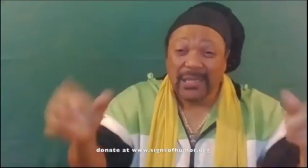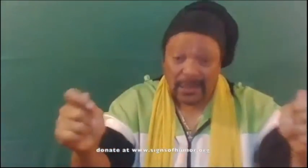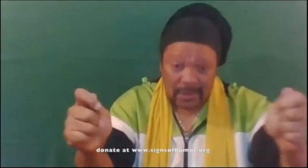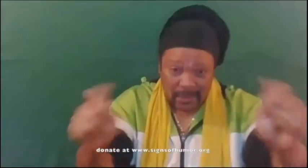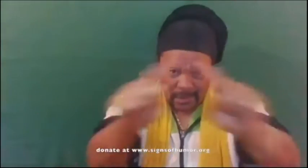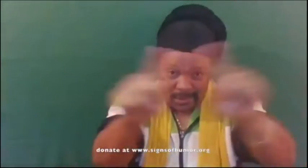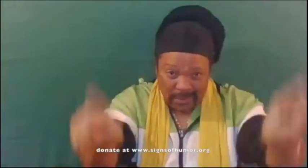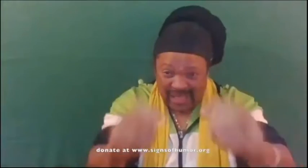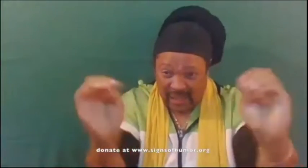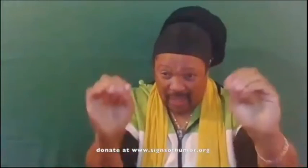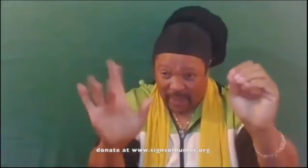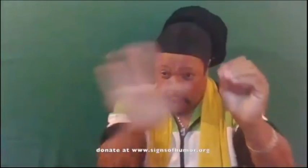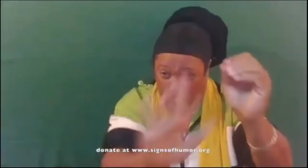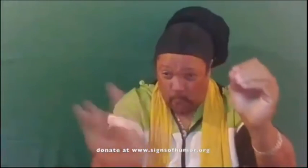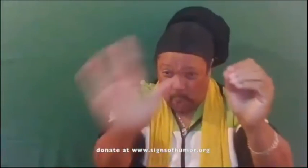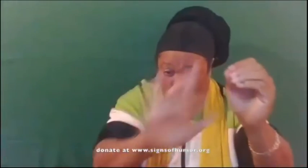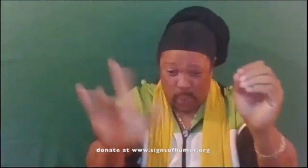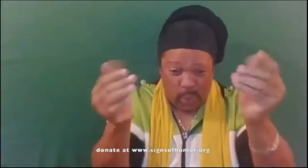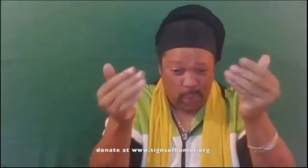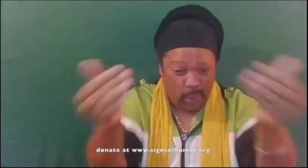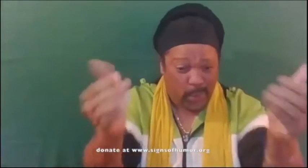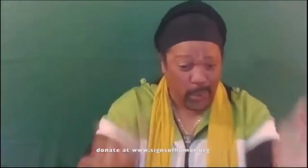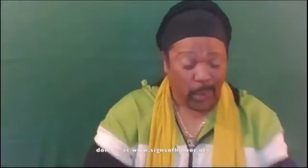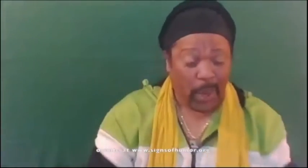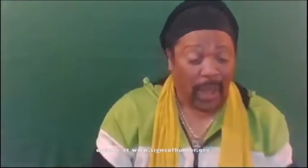There is absolutely nothing in the box.